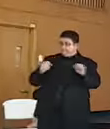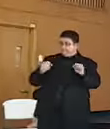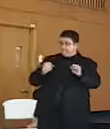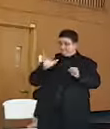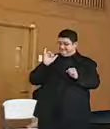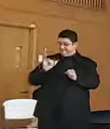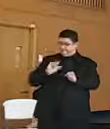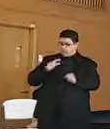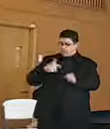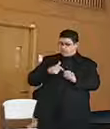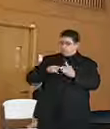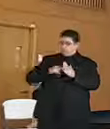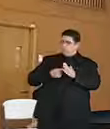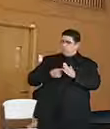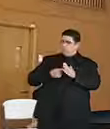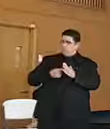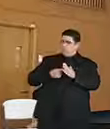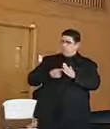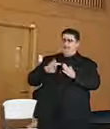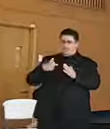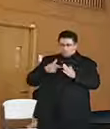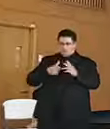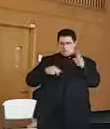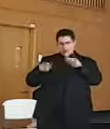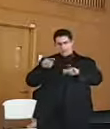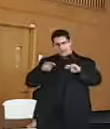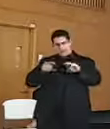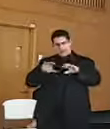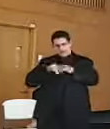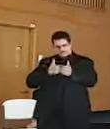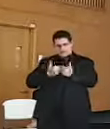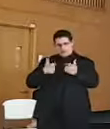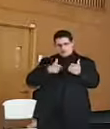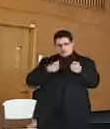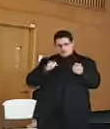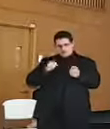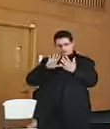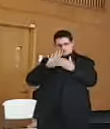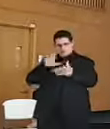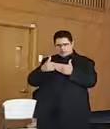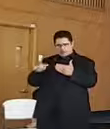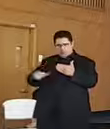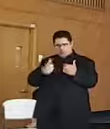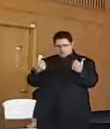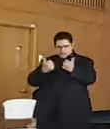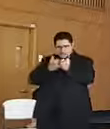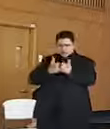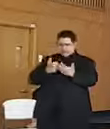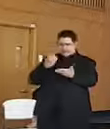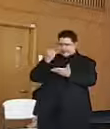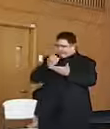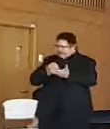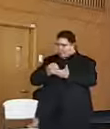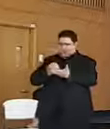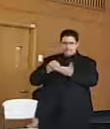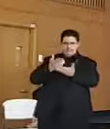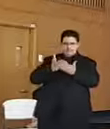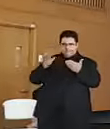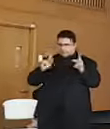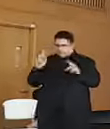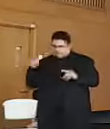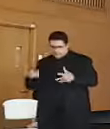start. And then we see how can we address all these other challenges, humanitarian and economic challenges that are very